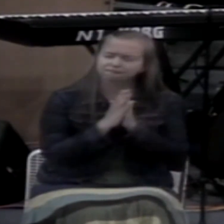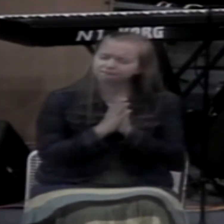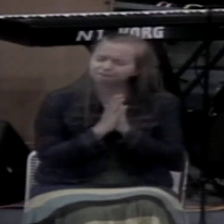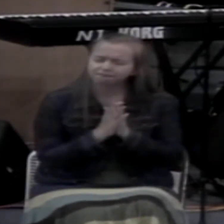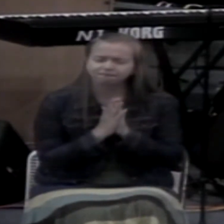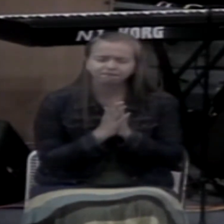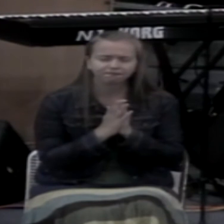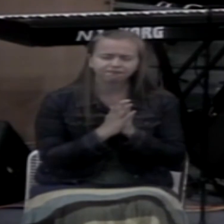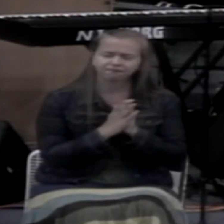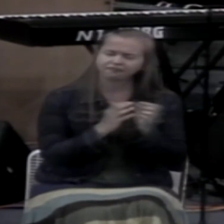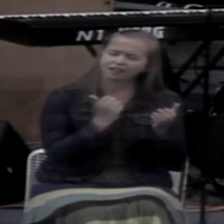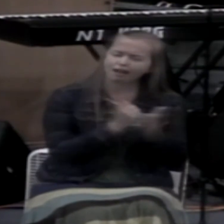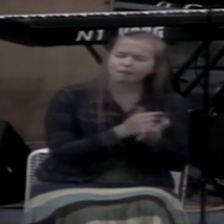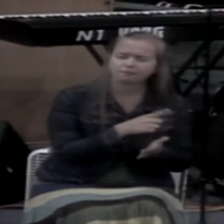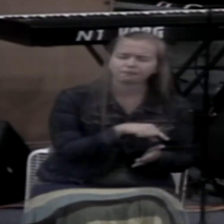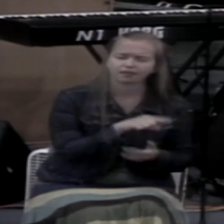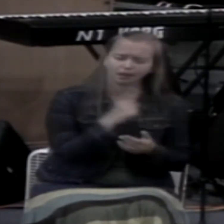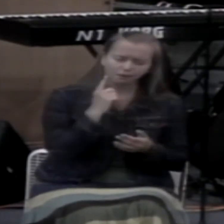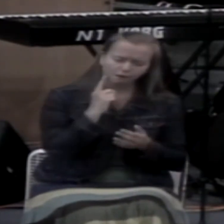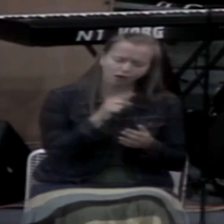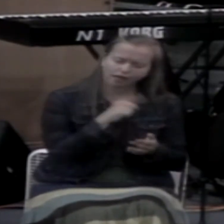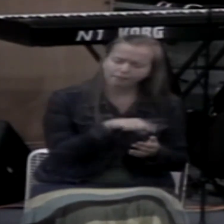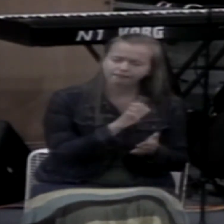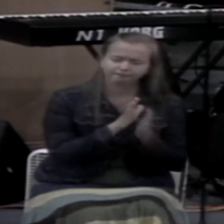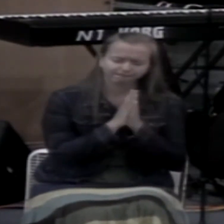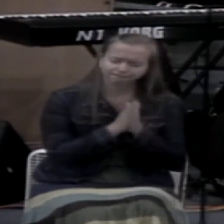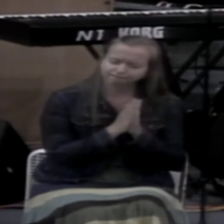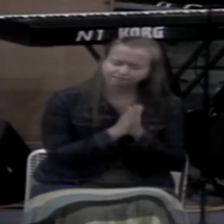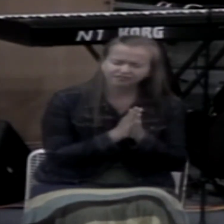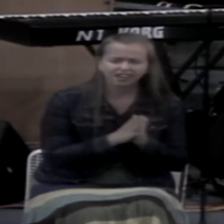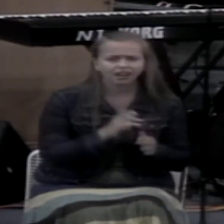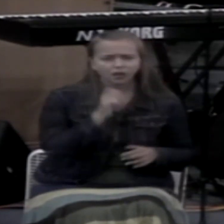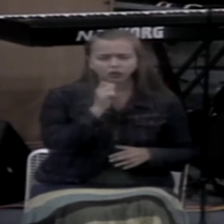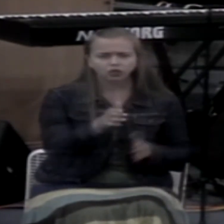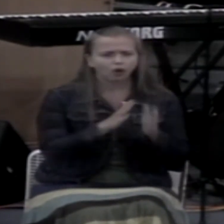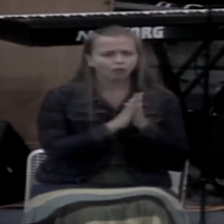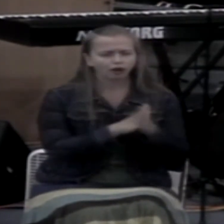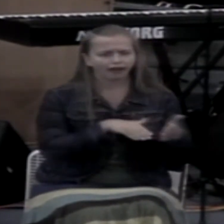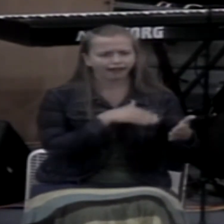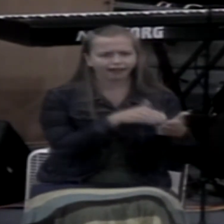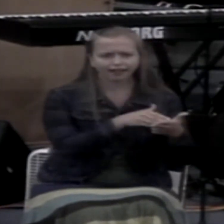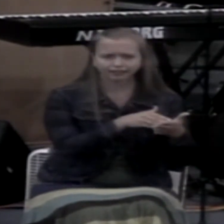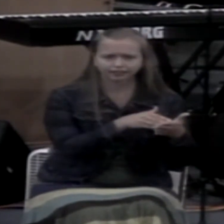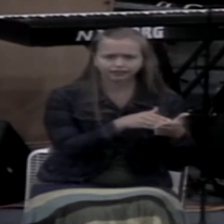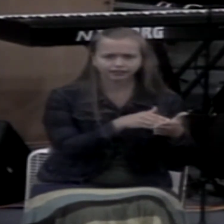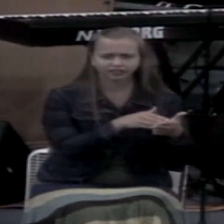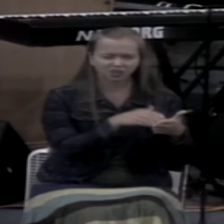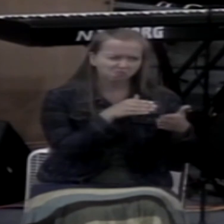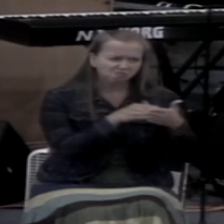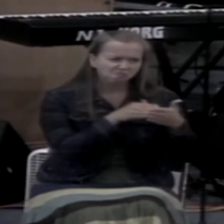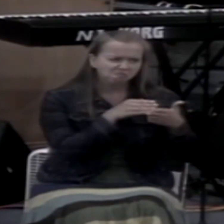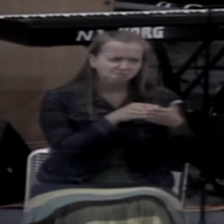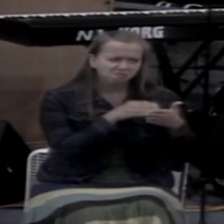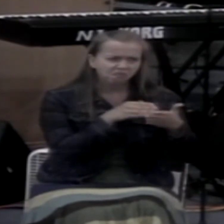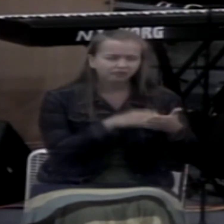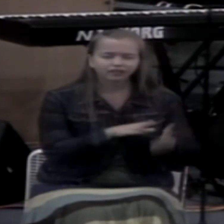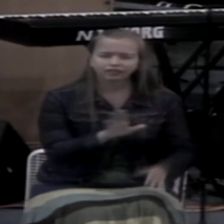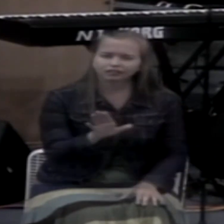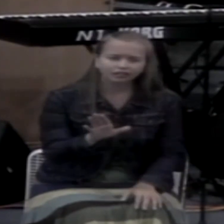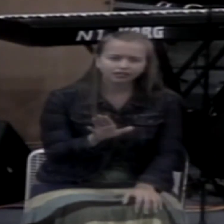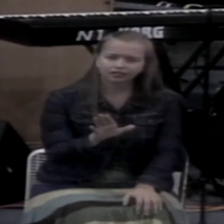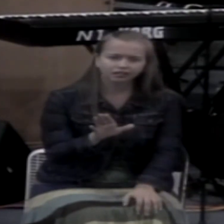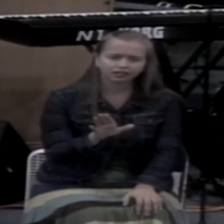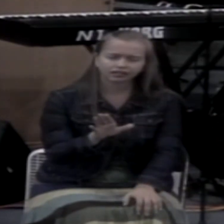Don't you dare try to sit in heavenly places and open your big fat mouth against your pastor in the front of God. Angels are smarter